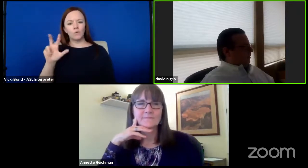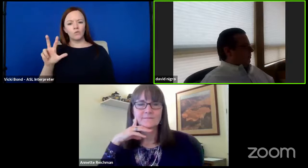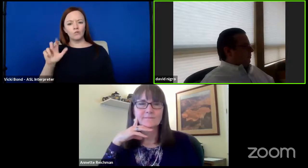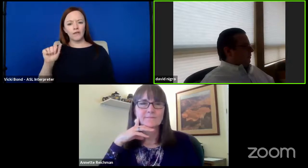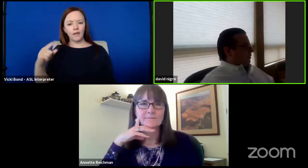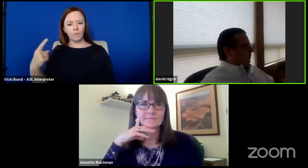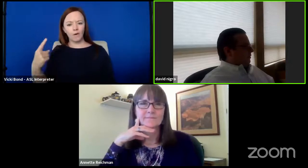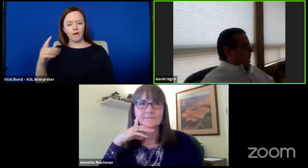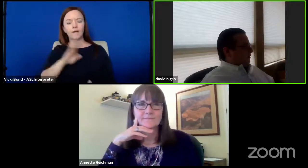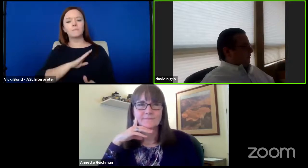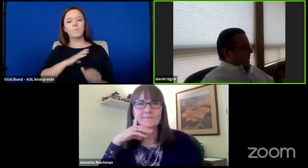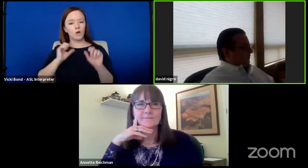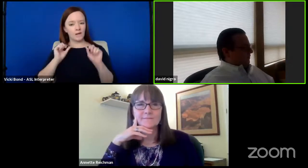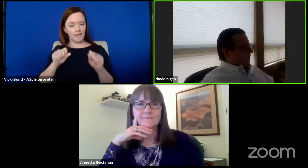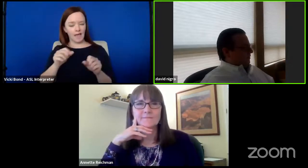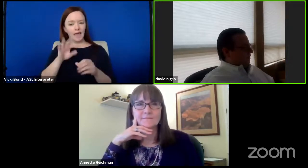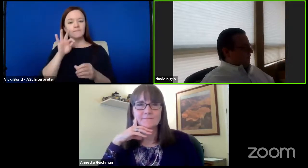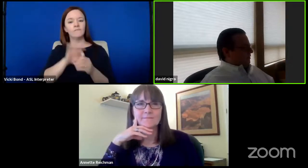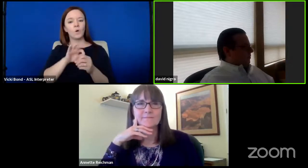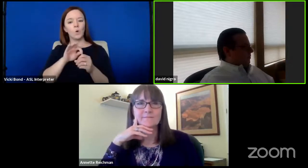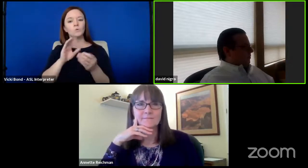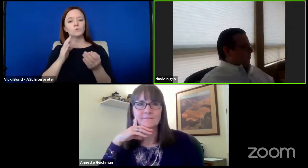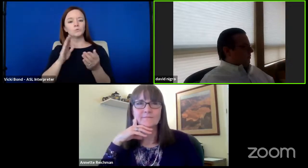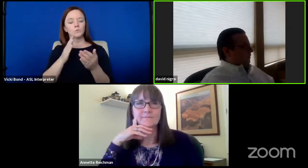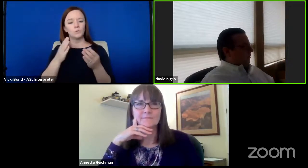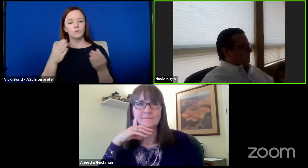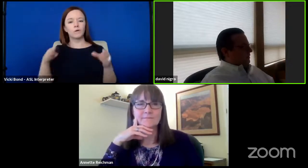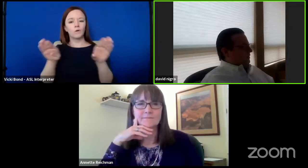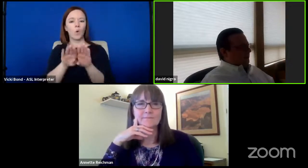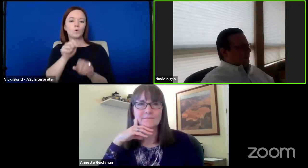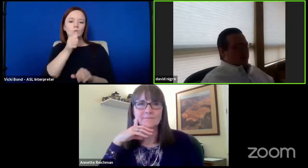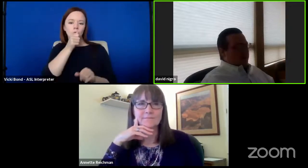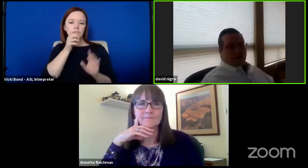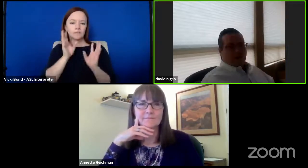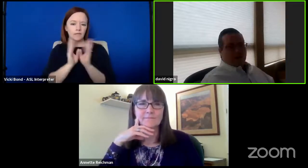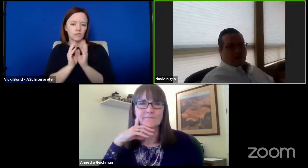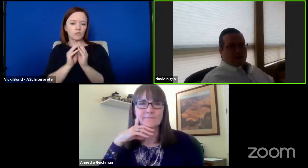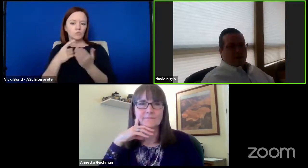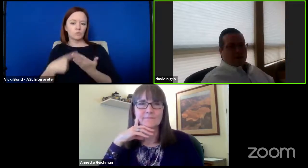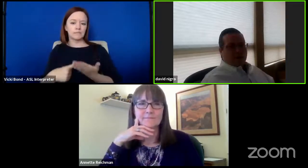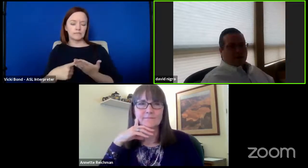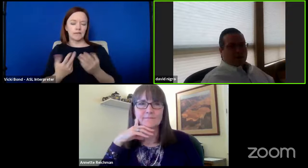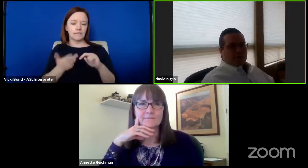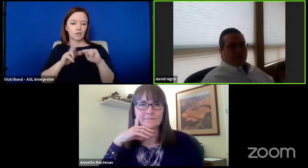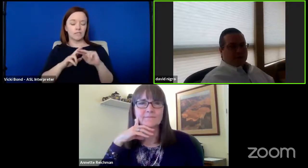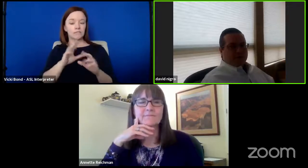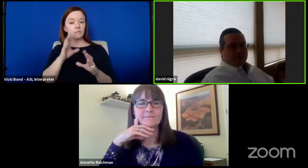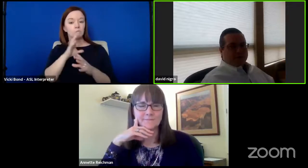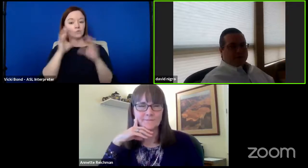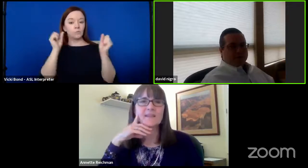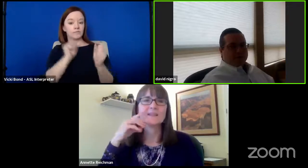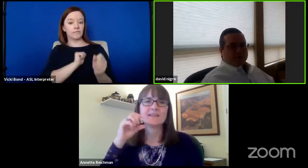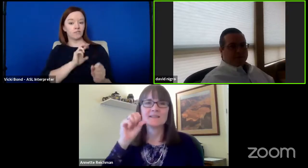38-431.03A1. The board may vote to go into executive session for discussion of proposed salary increases. Superintendent Reichman.